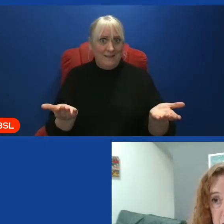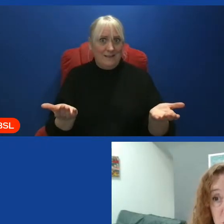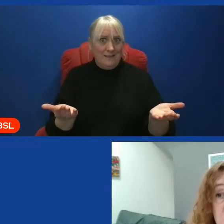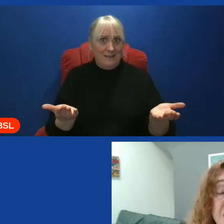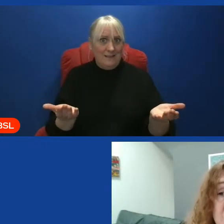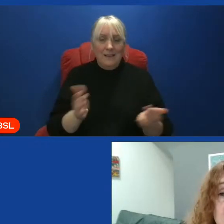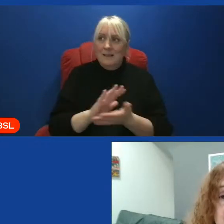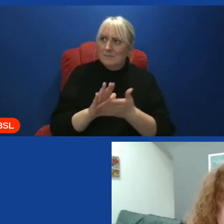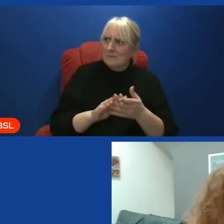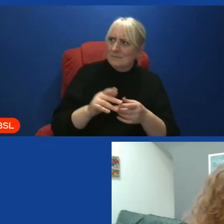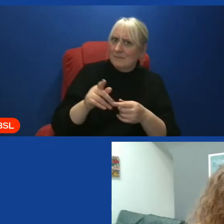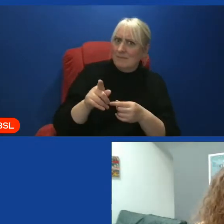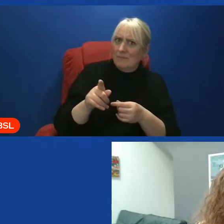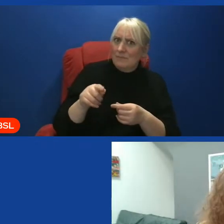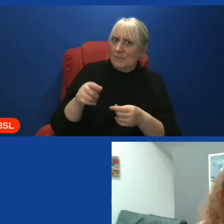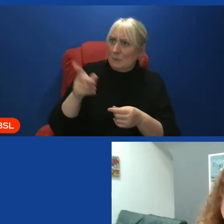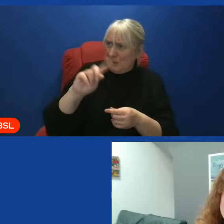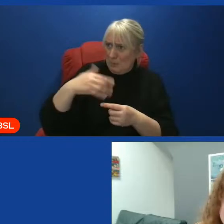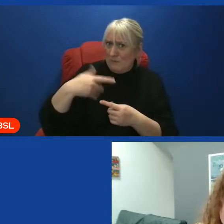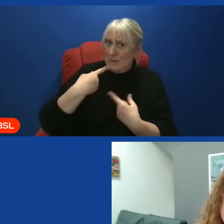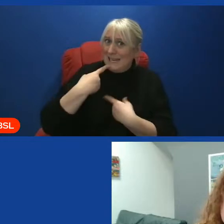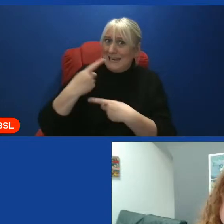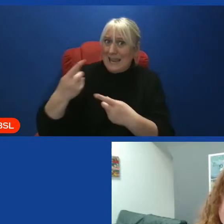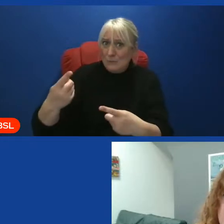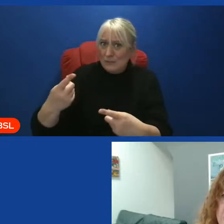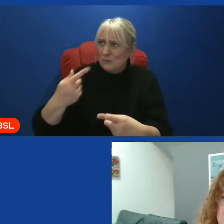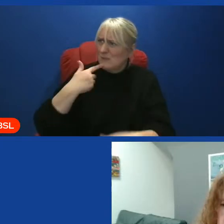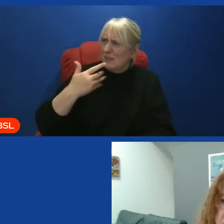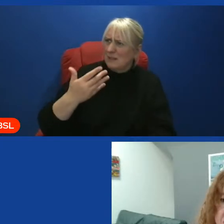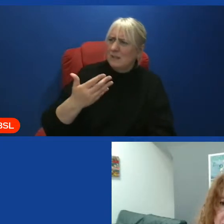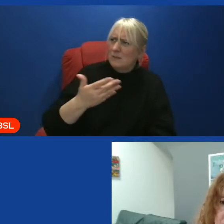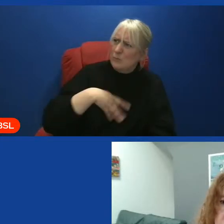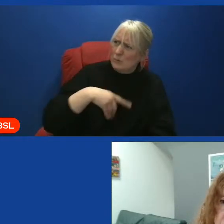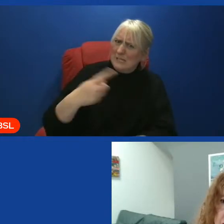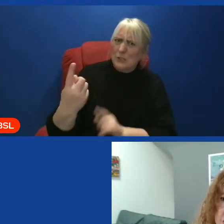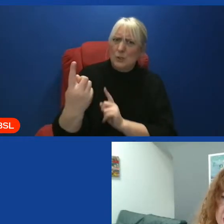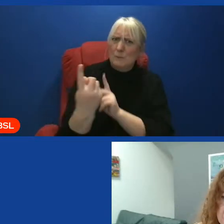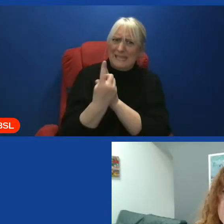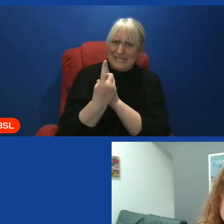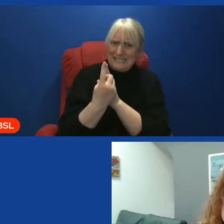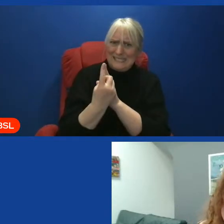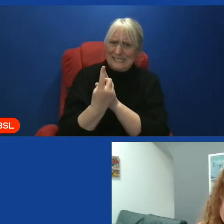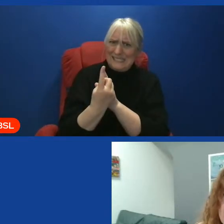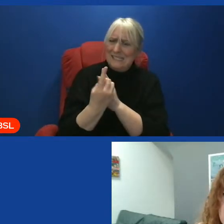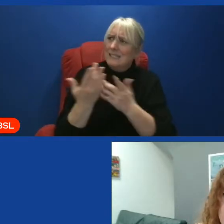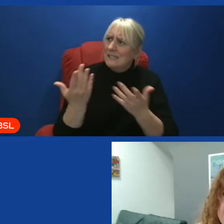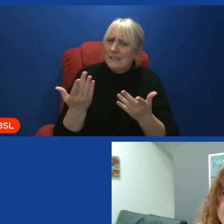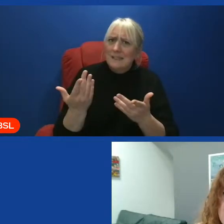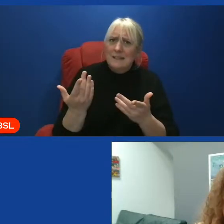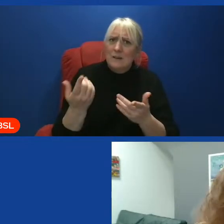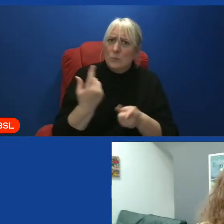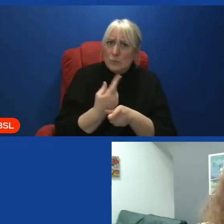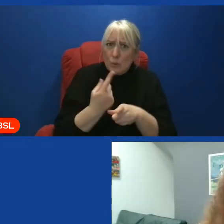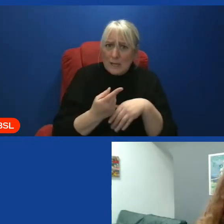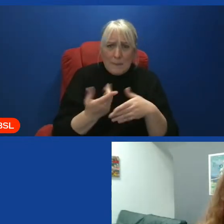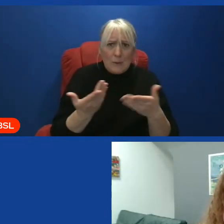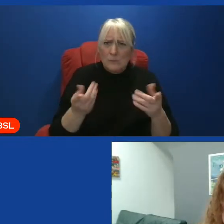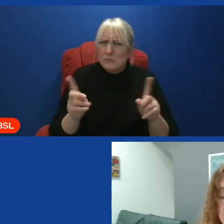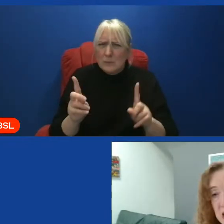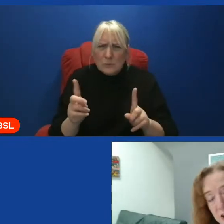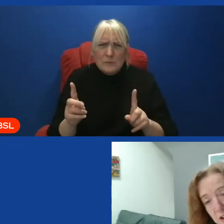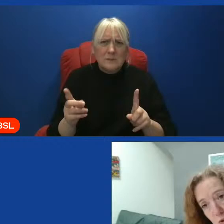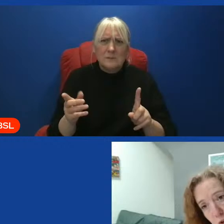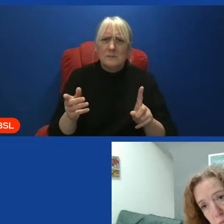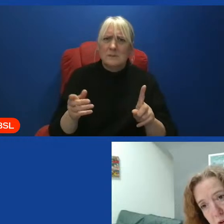the people who've made those announcements, let's sit down and talk about that. What does that actually mean? Are you talking about natural wastage? Are you talking about a